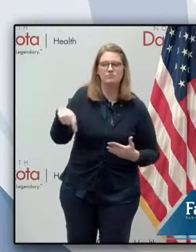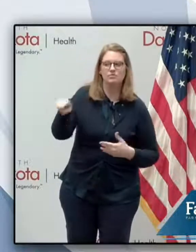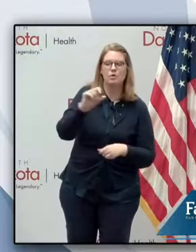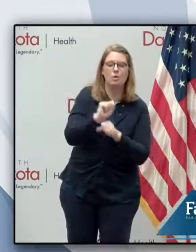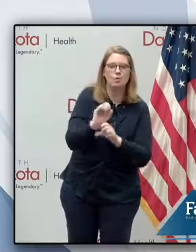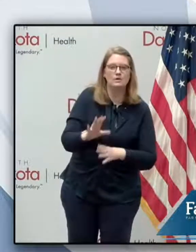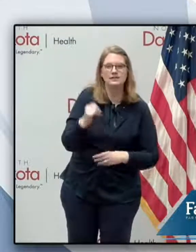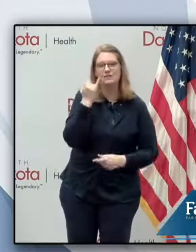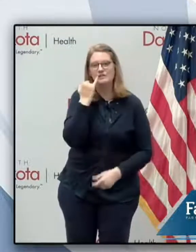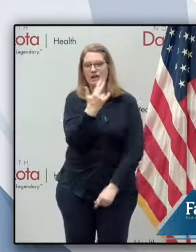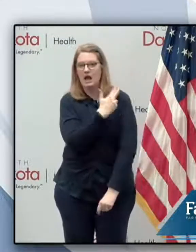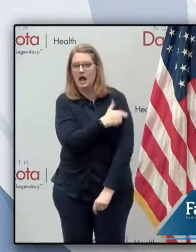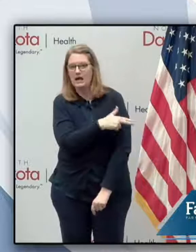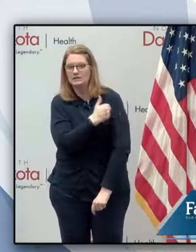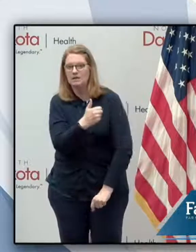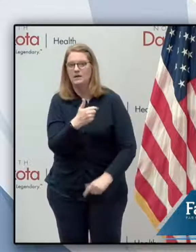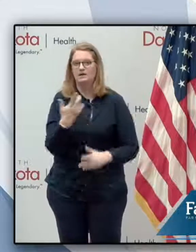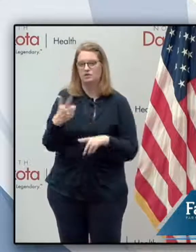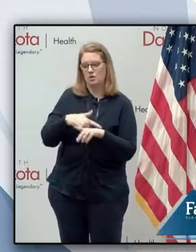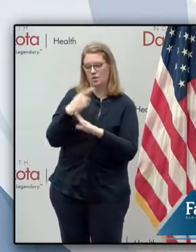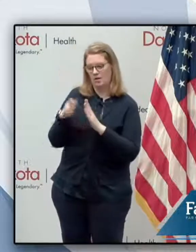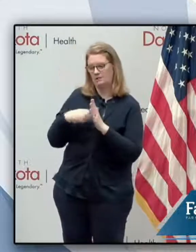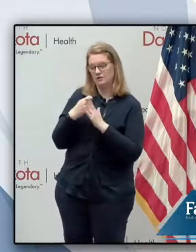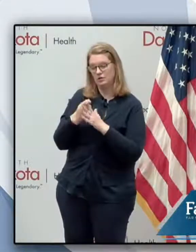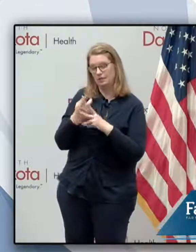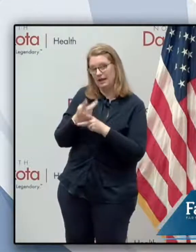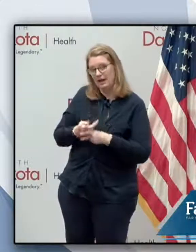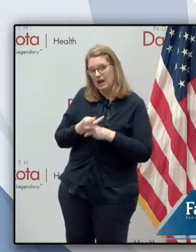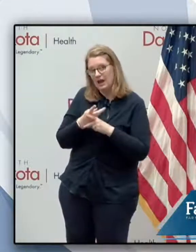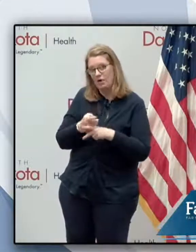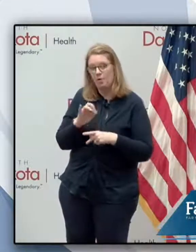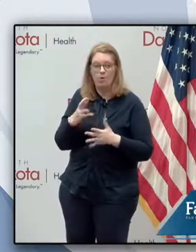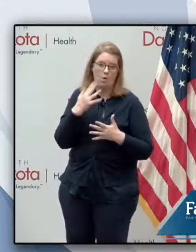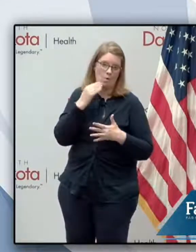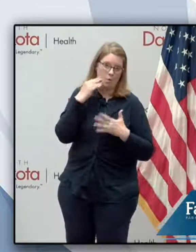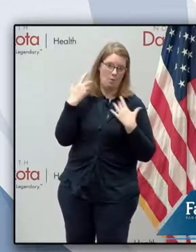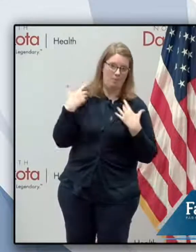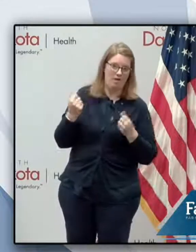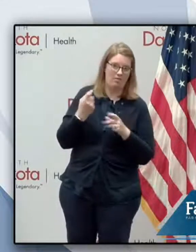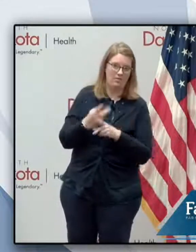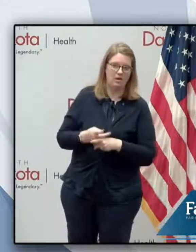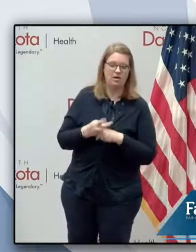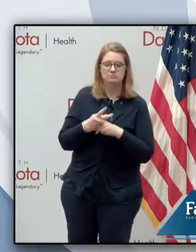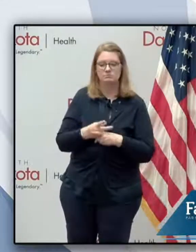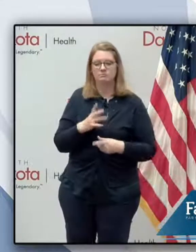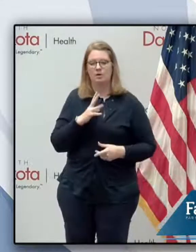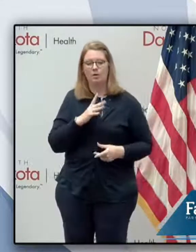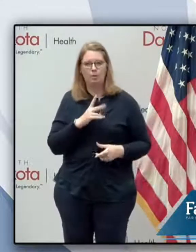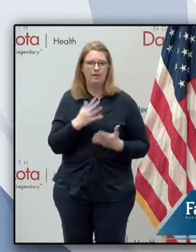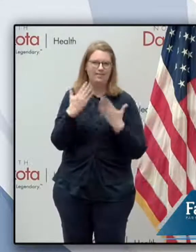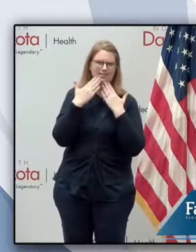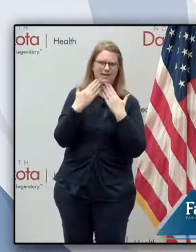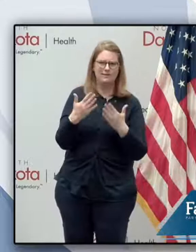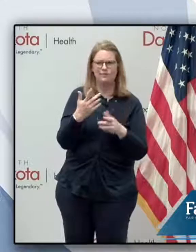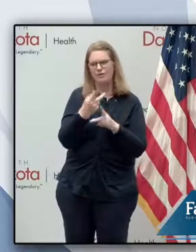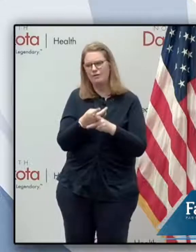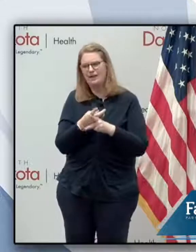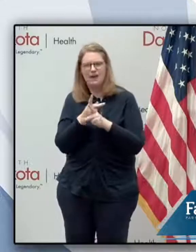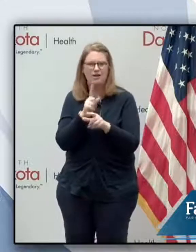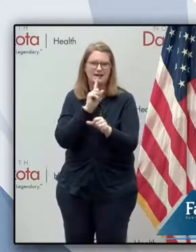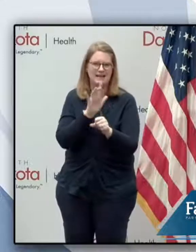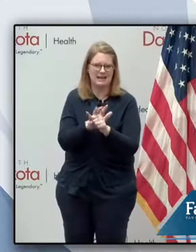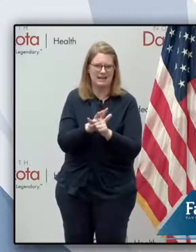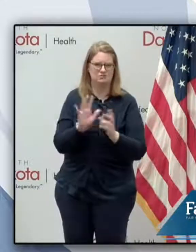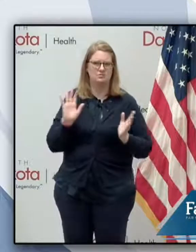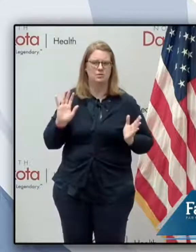it's in hospitals, in long-term care facilities, or in home health care. We're grateful for their care and their dedication because literally